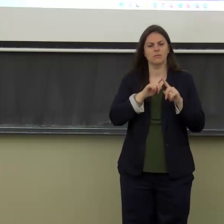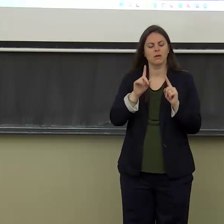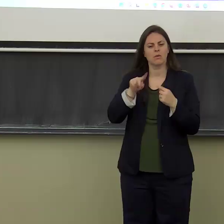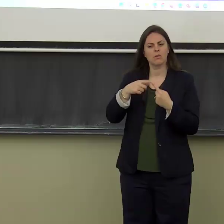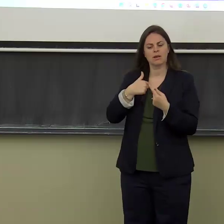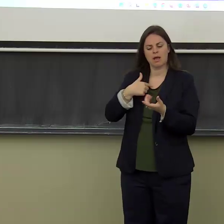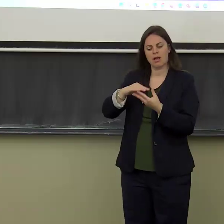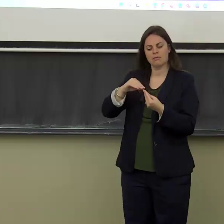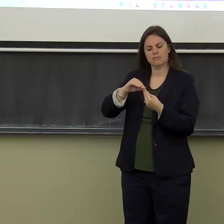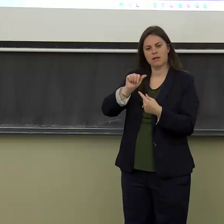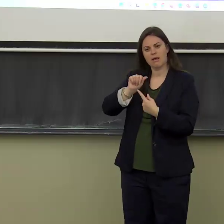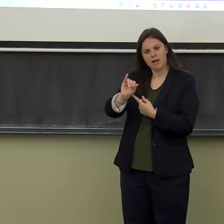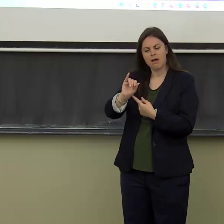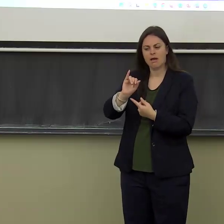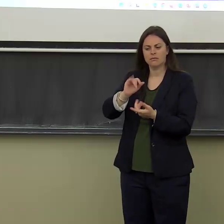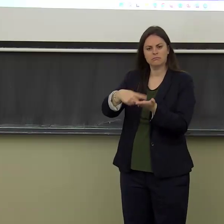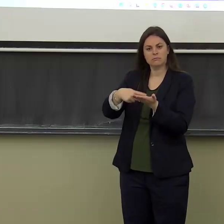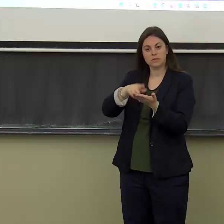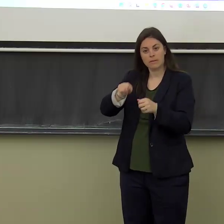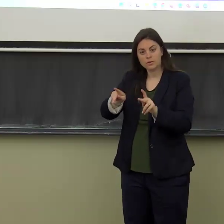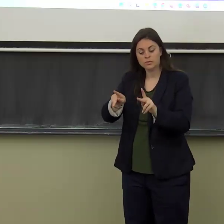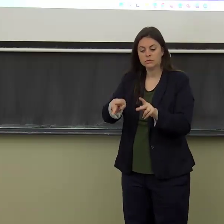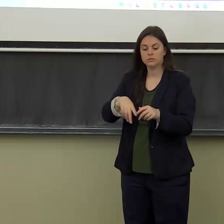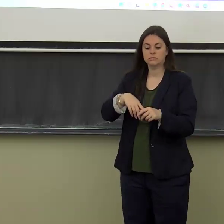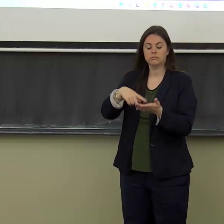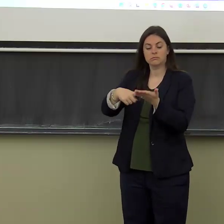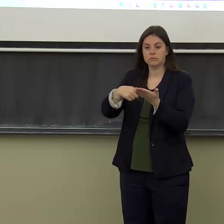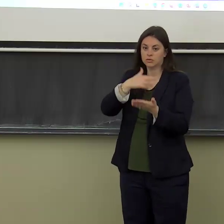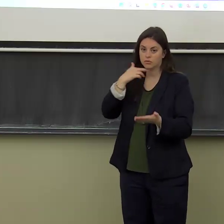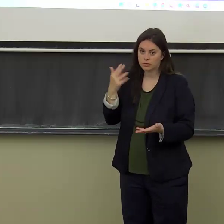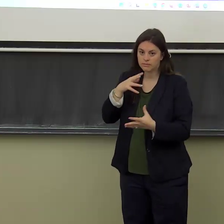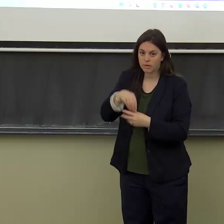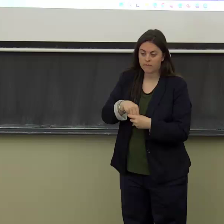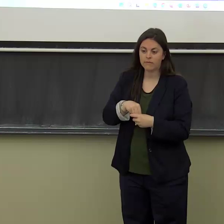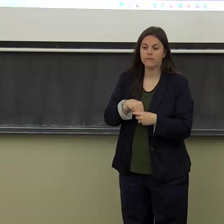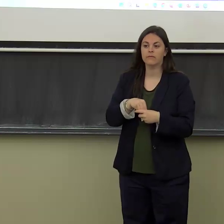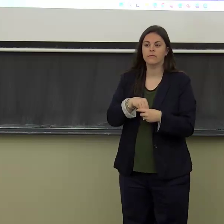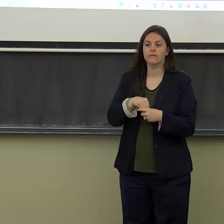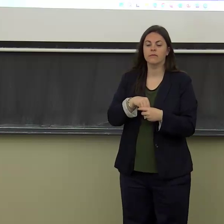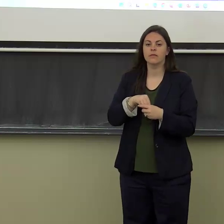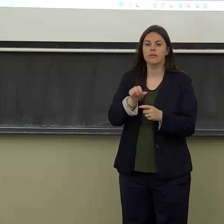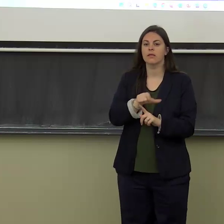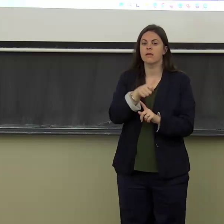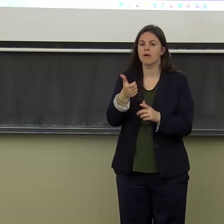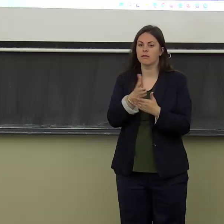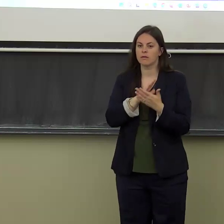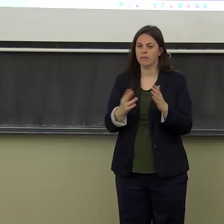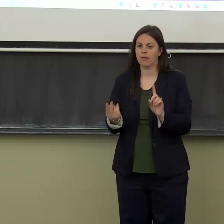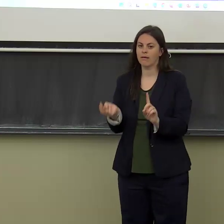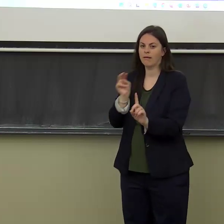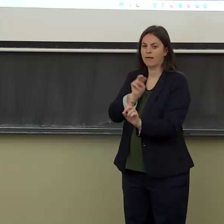opportunities and the risks. The other side of that coin